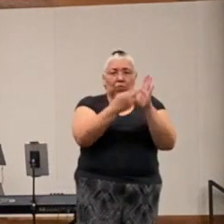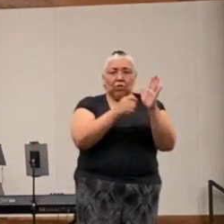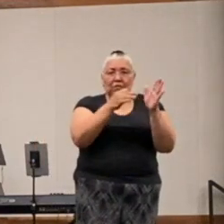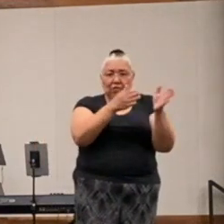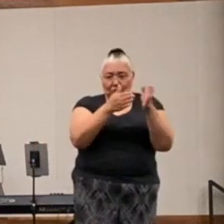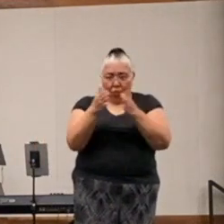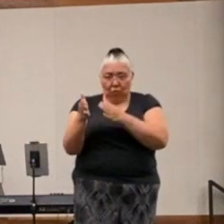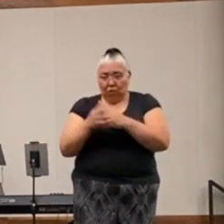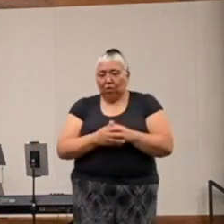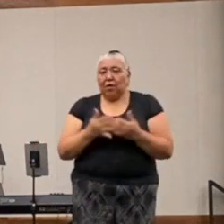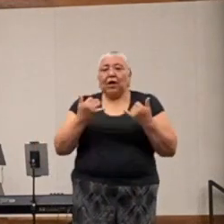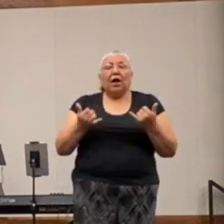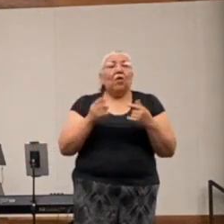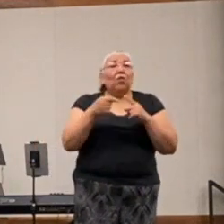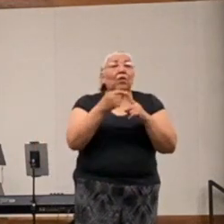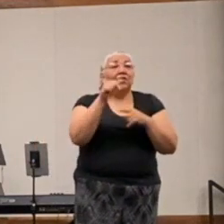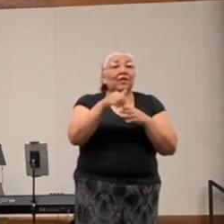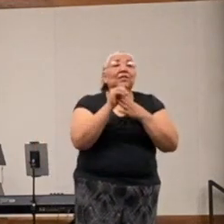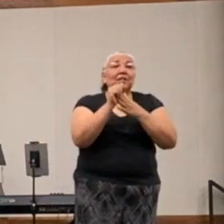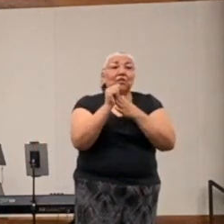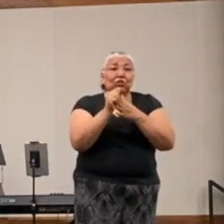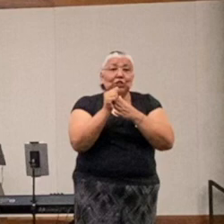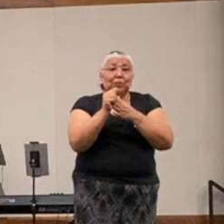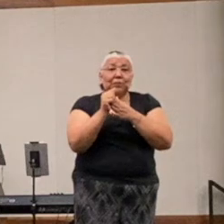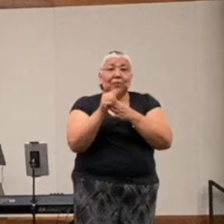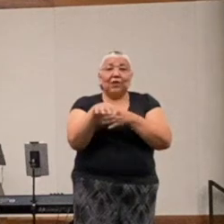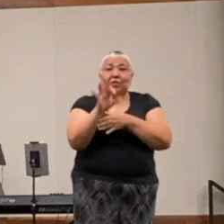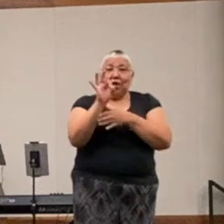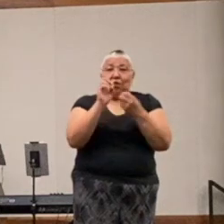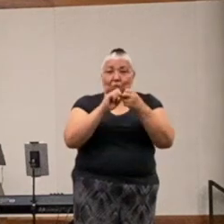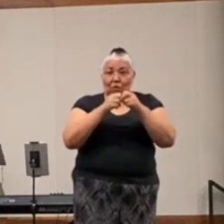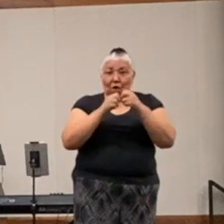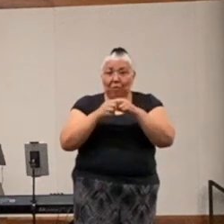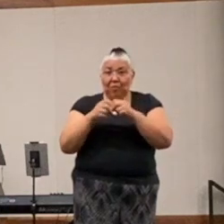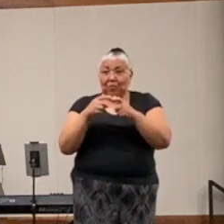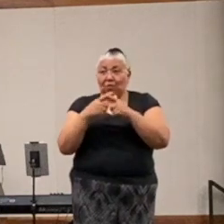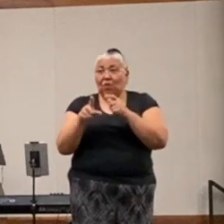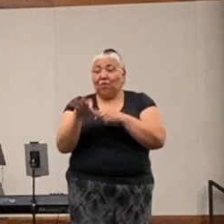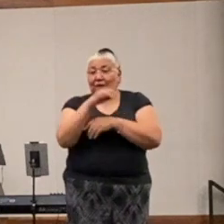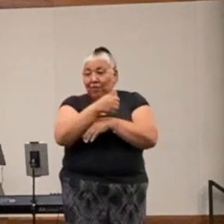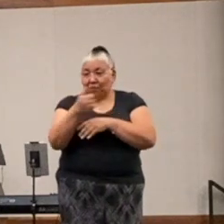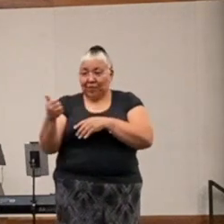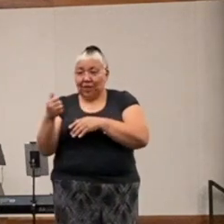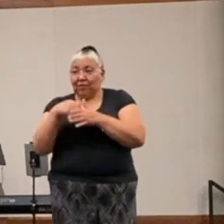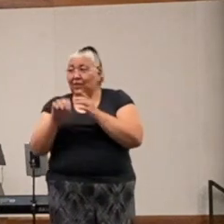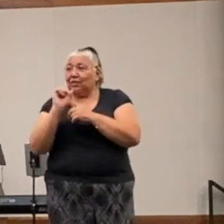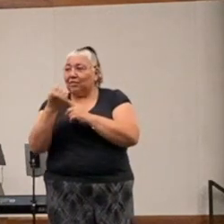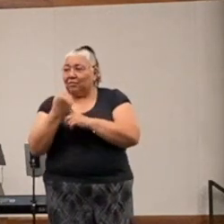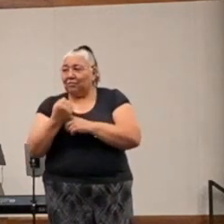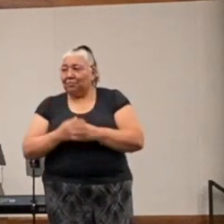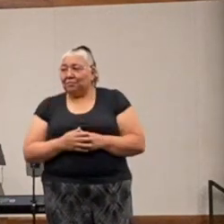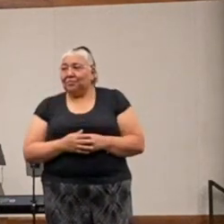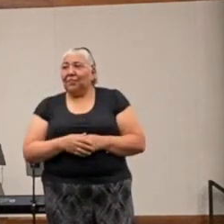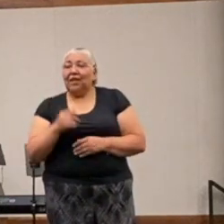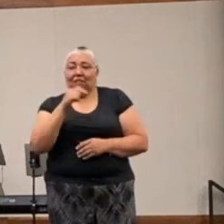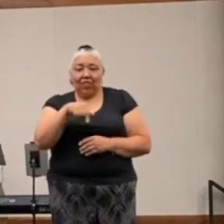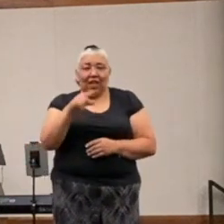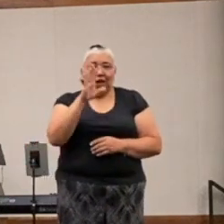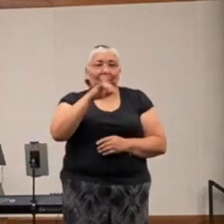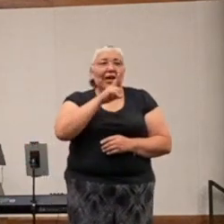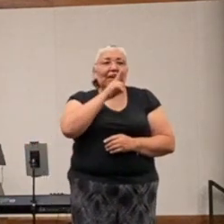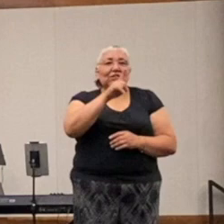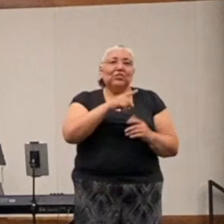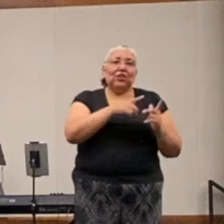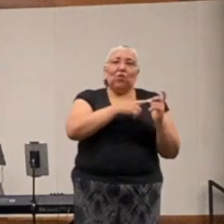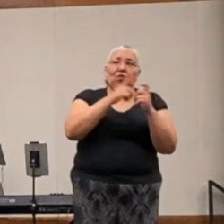are. And when this leadership found problems or found themselves in these circumstances, they would actually